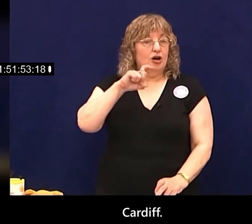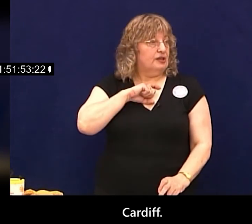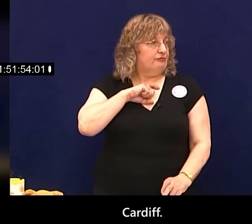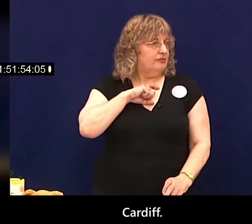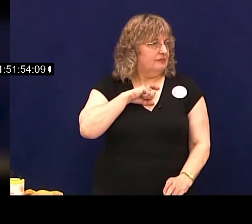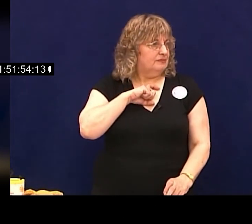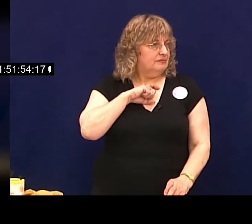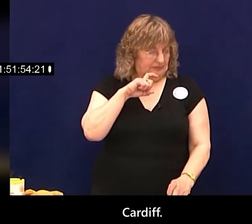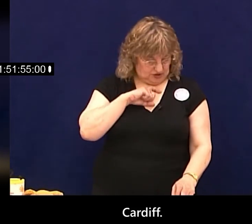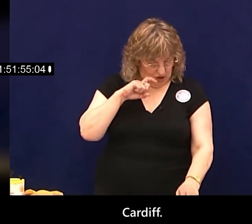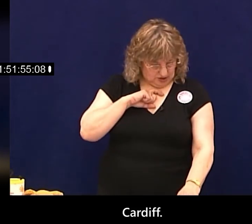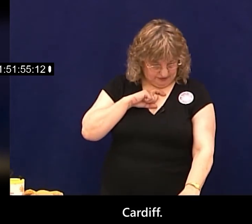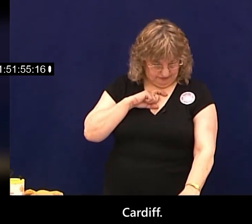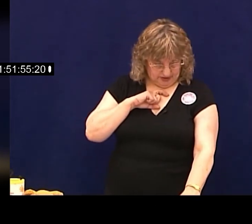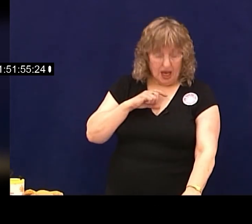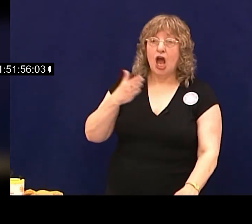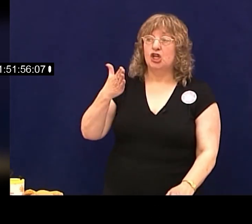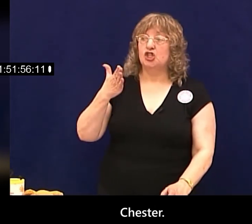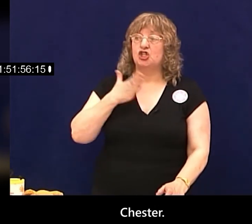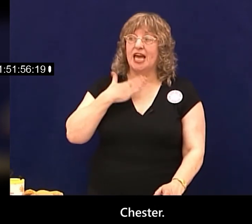Cardiff. Cardiff. Chester.